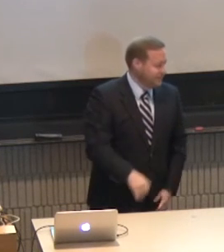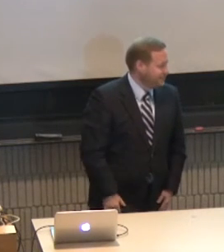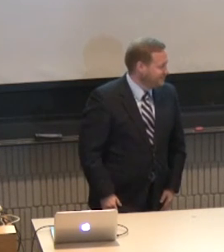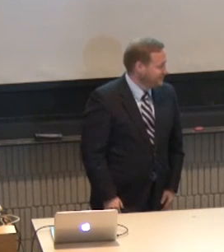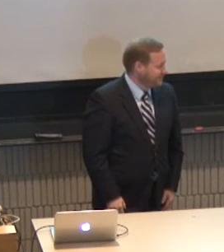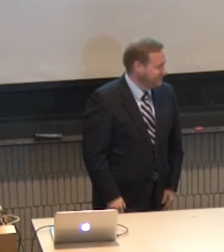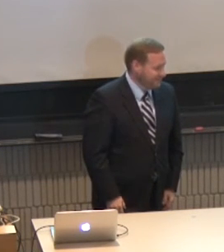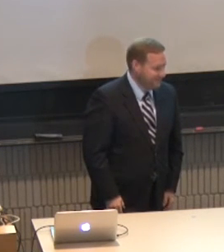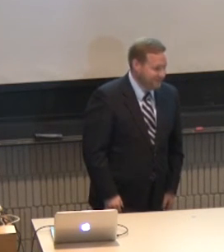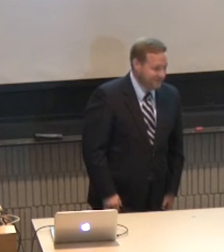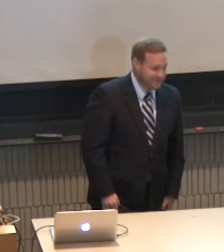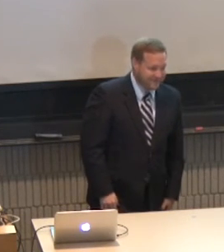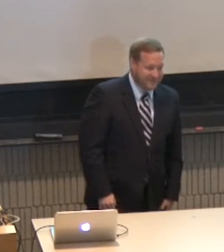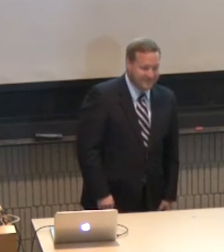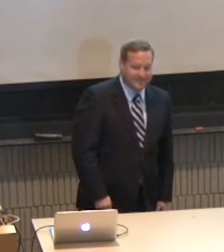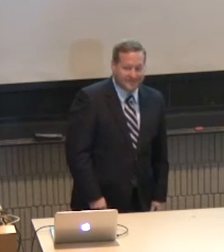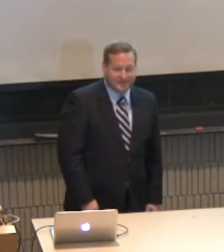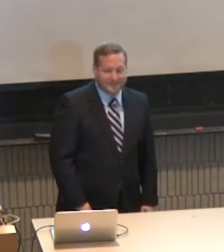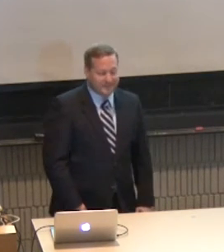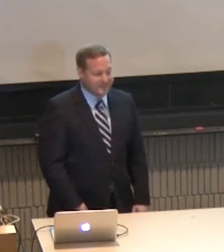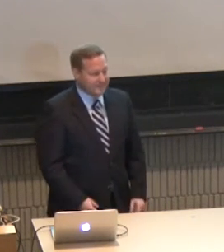do, but it's absolutely necessary for their success.